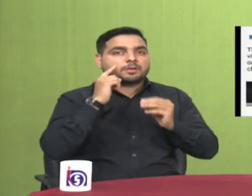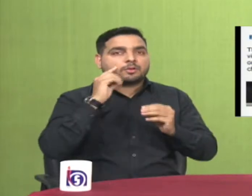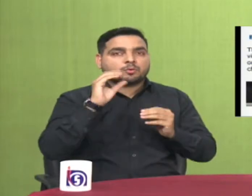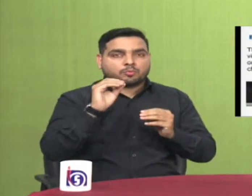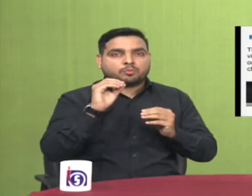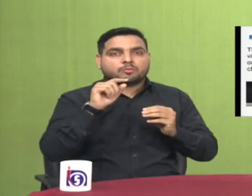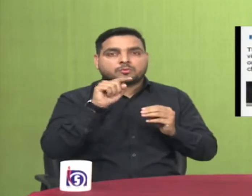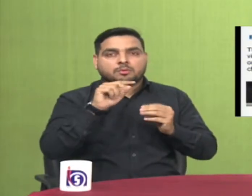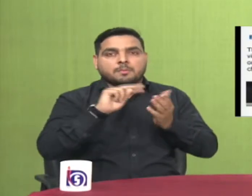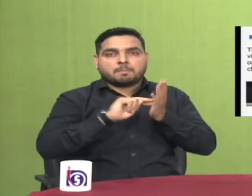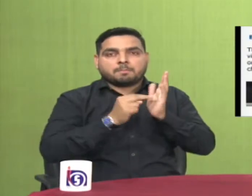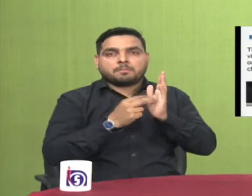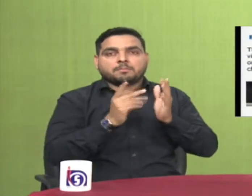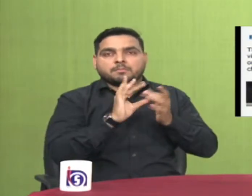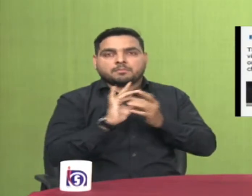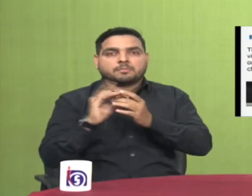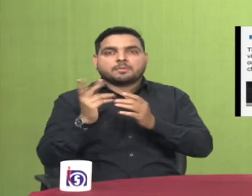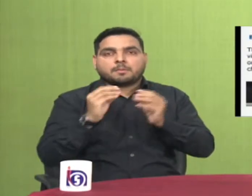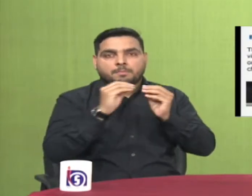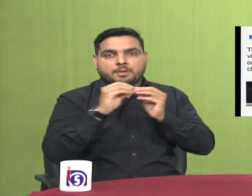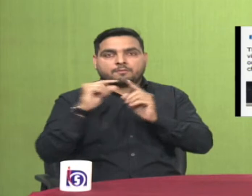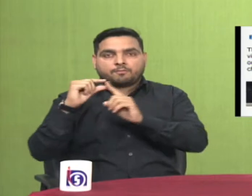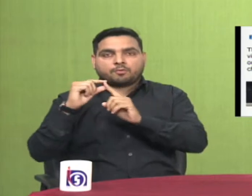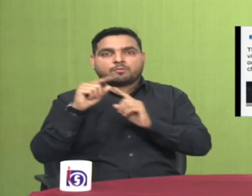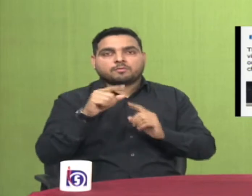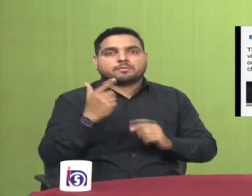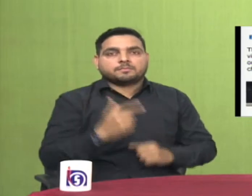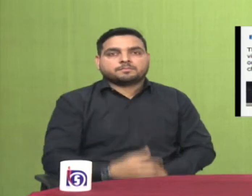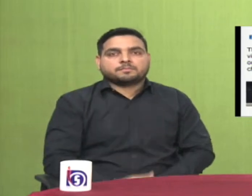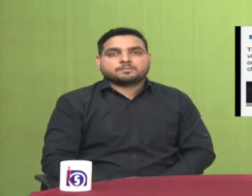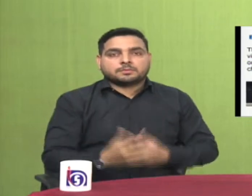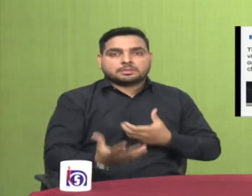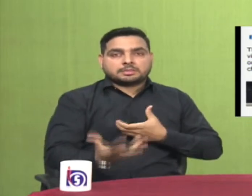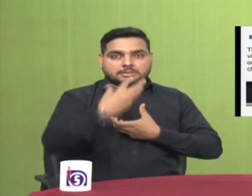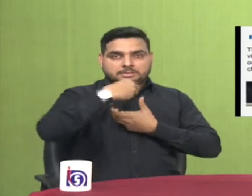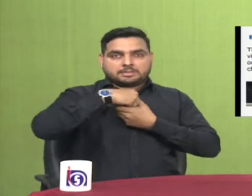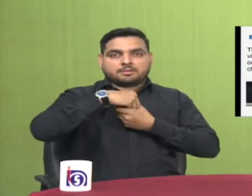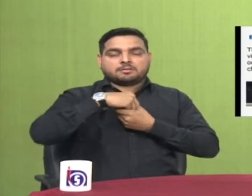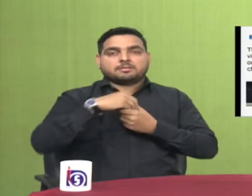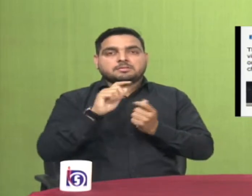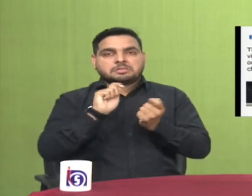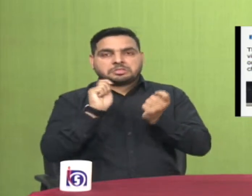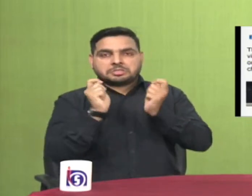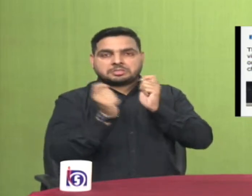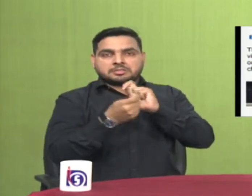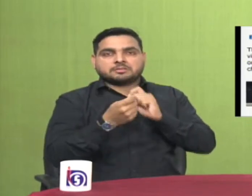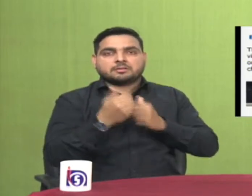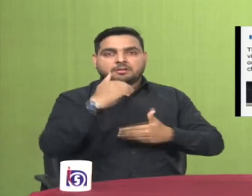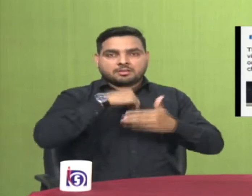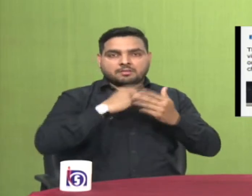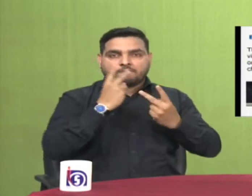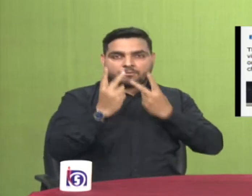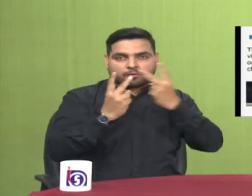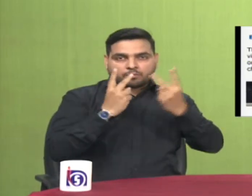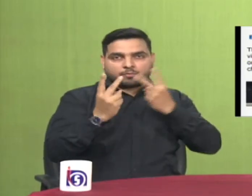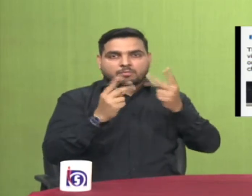In the biological processes, these include changes that